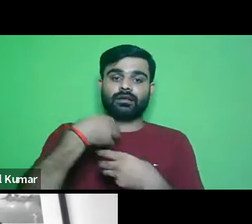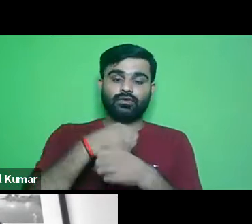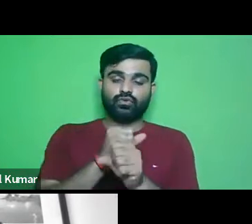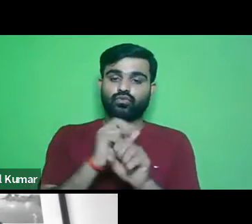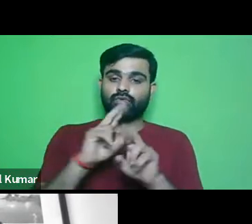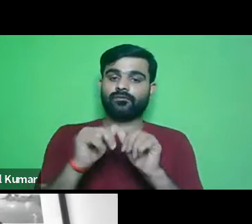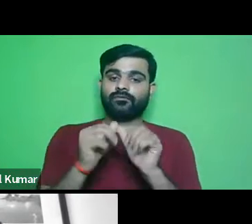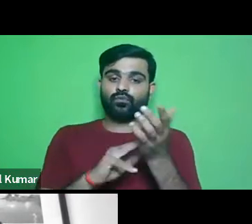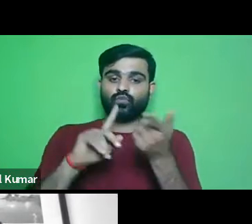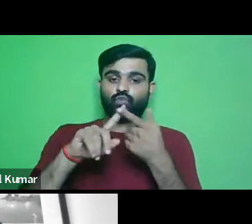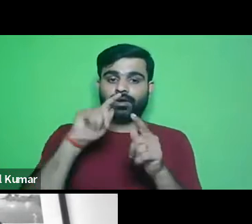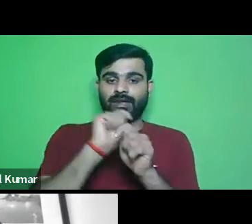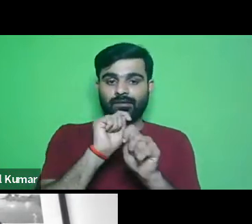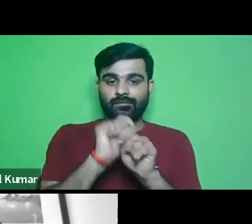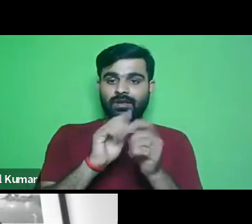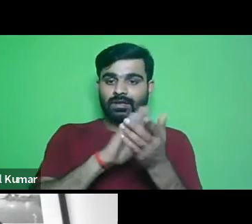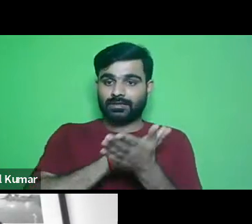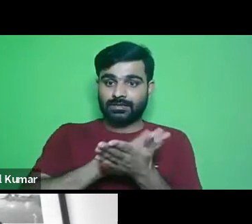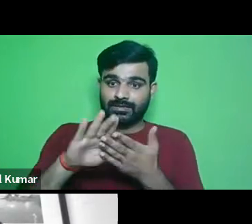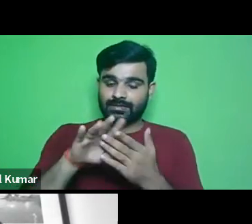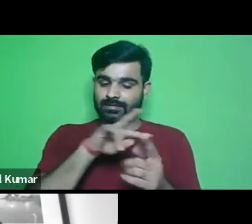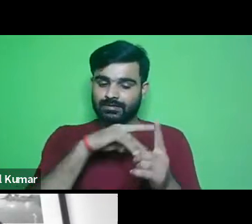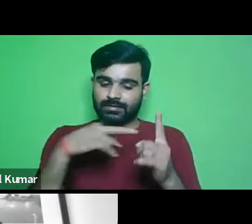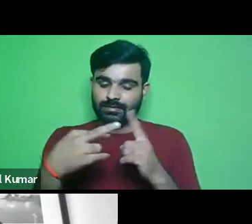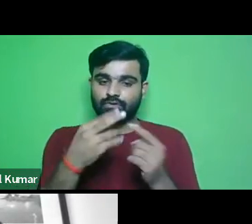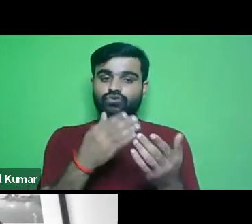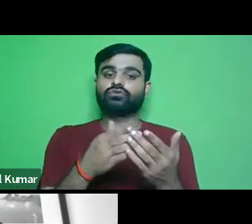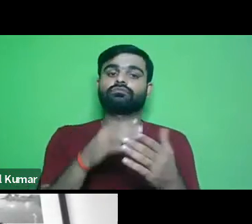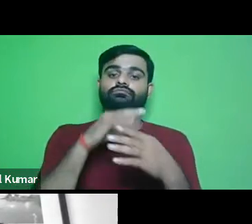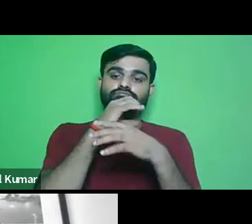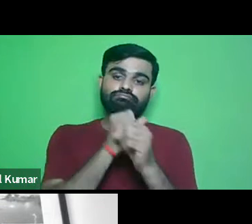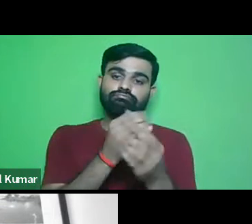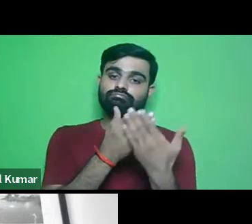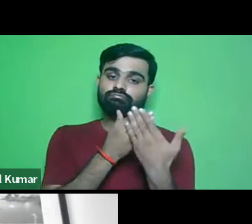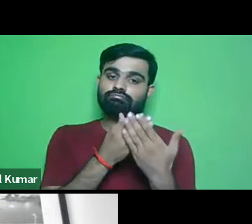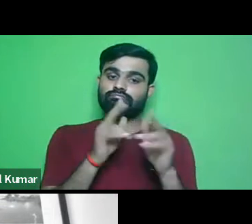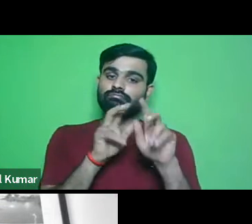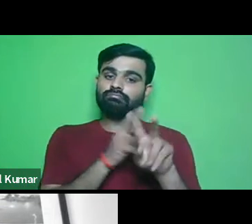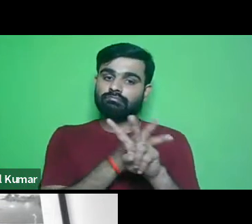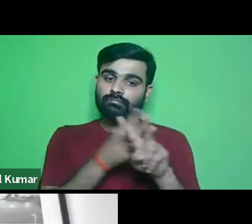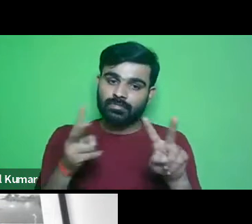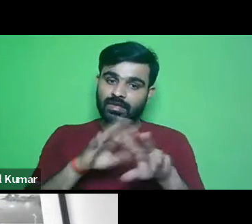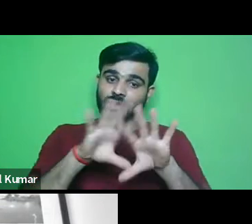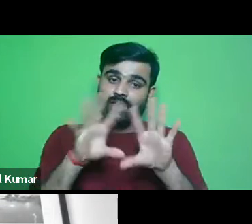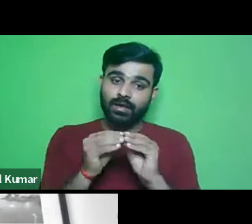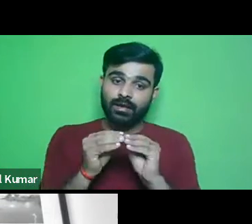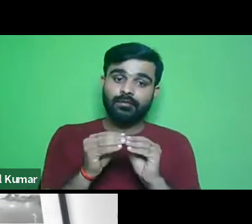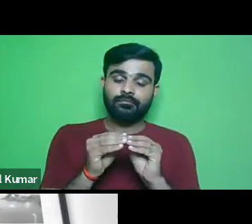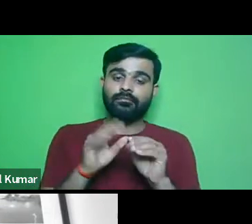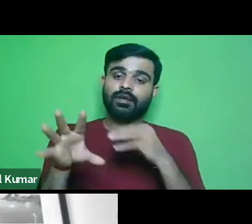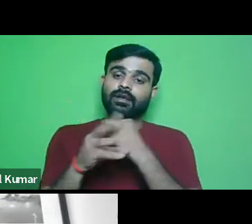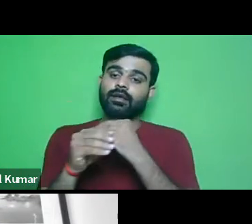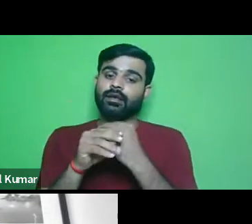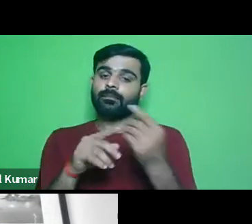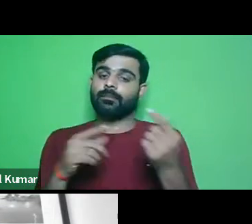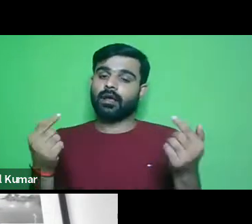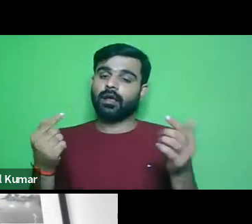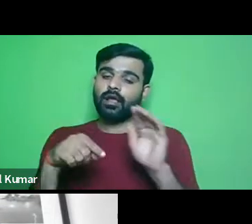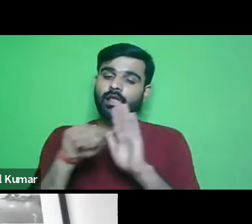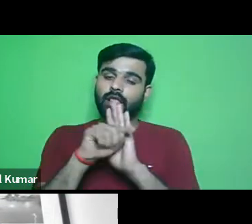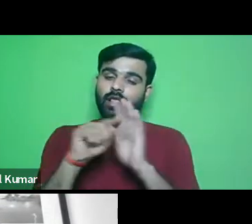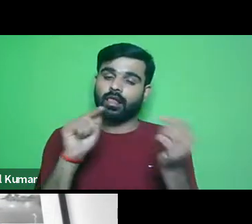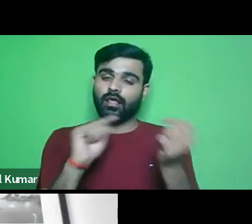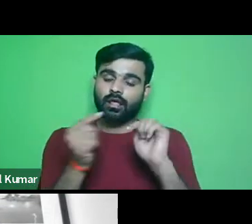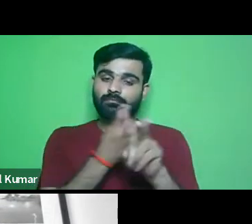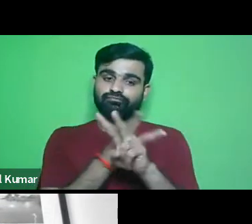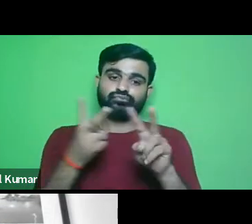framework in which transparency obligations, security obligations, a whole bunch of additional obligations are created in a